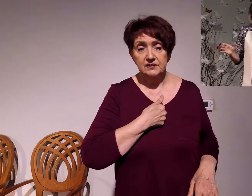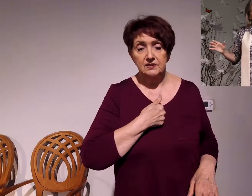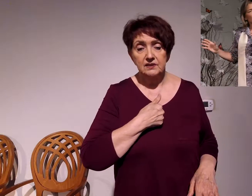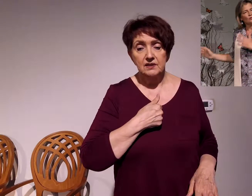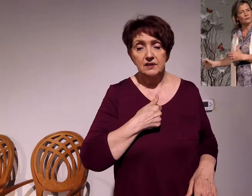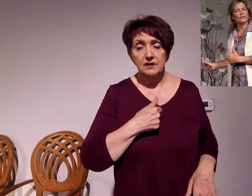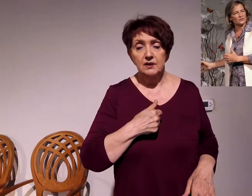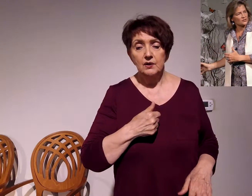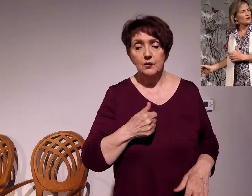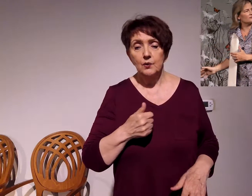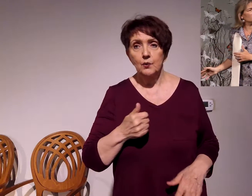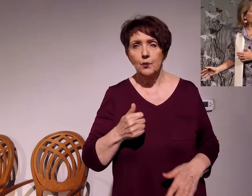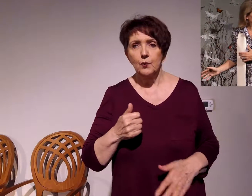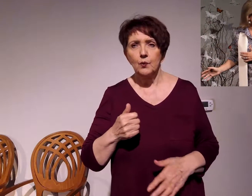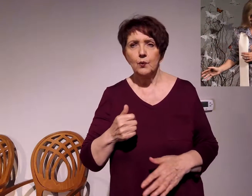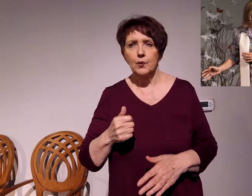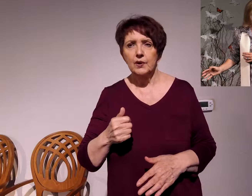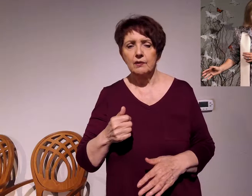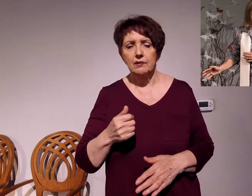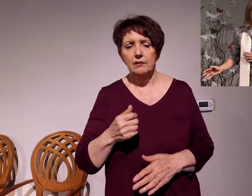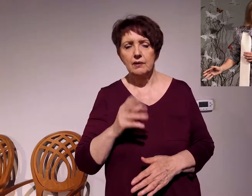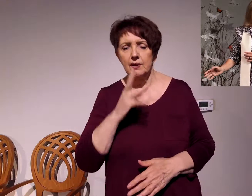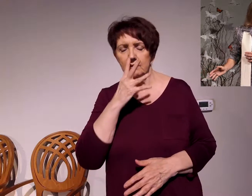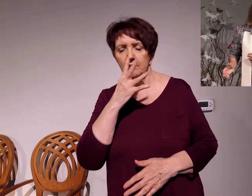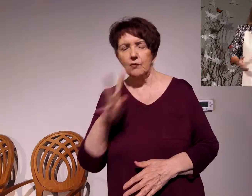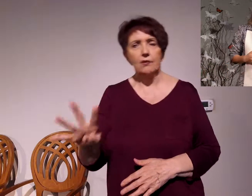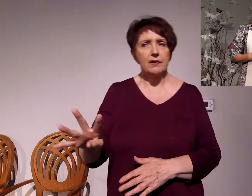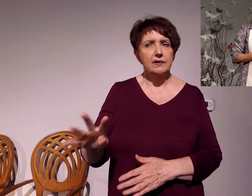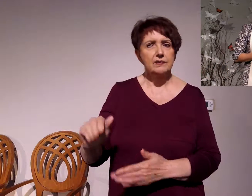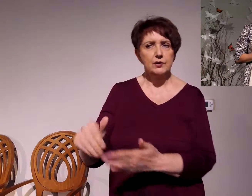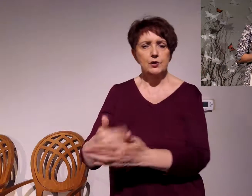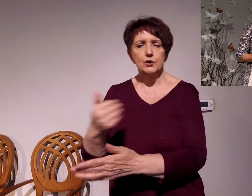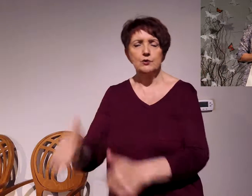away from the newness of life.